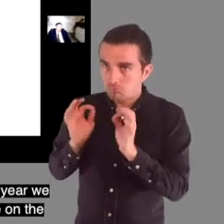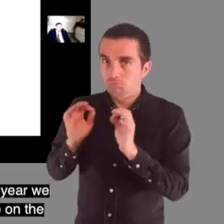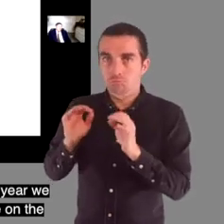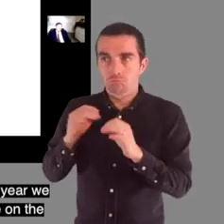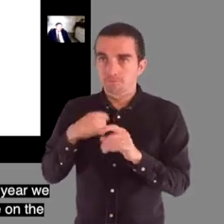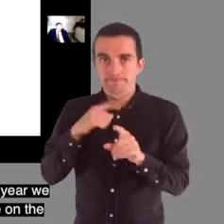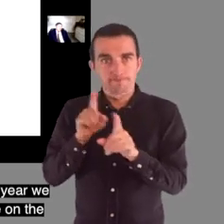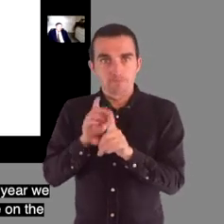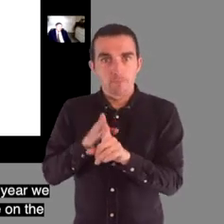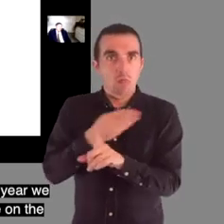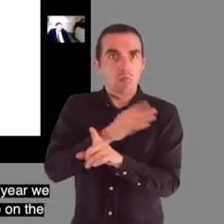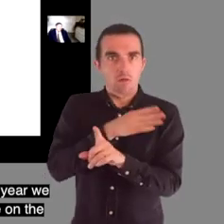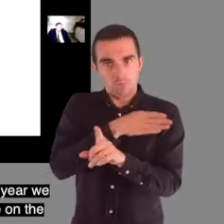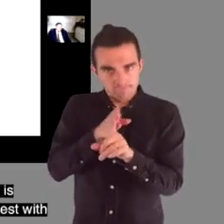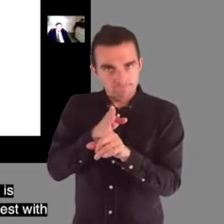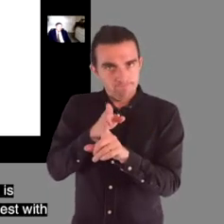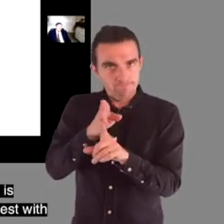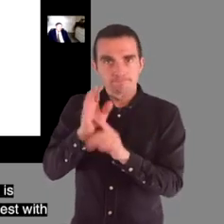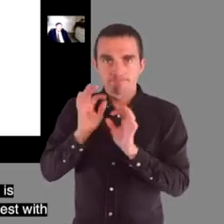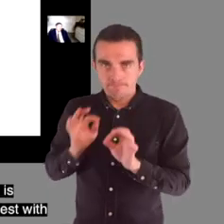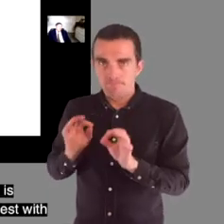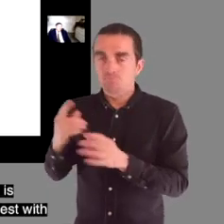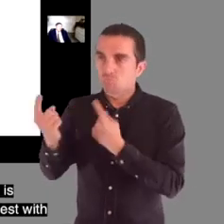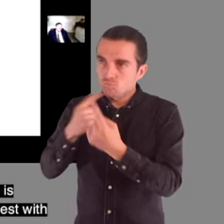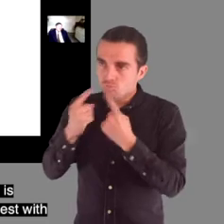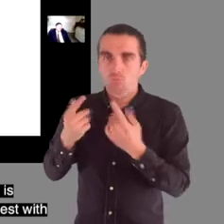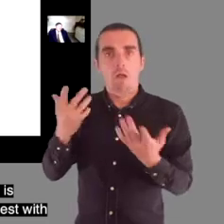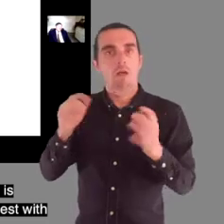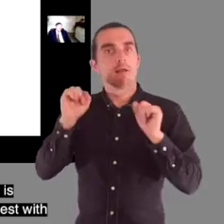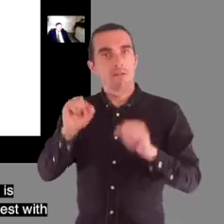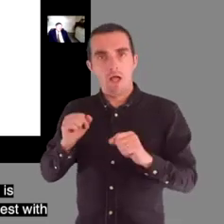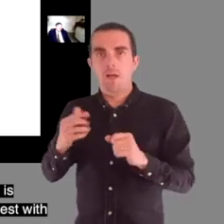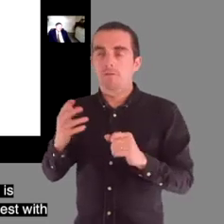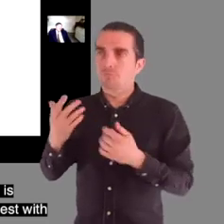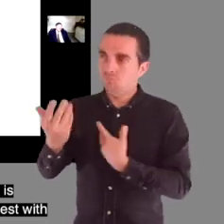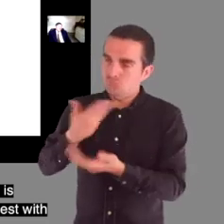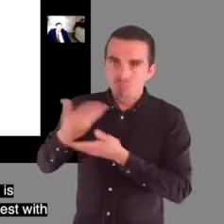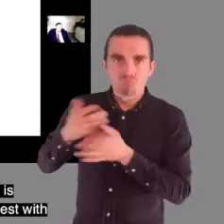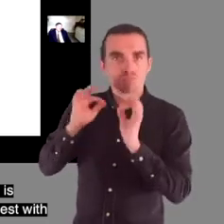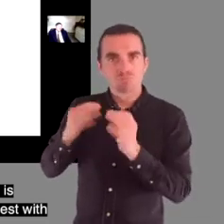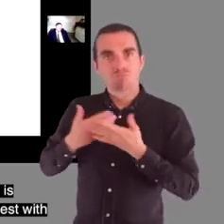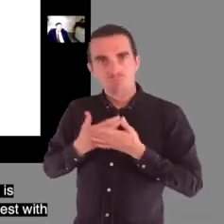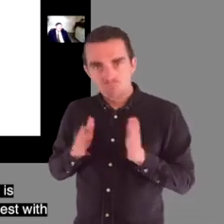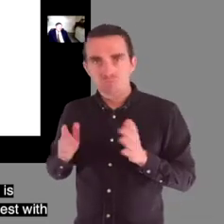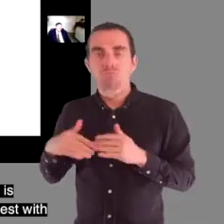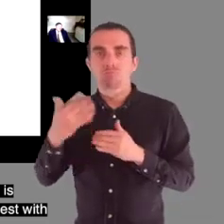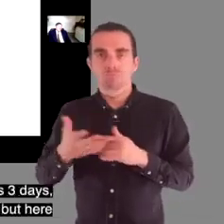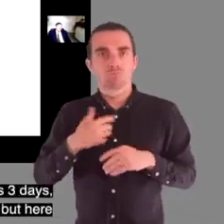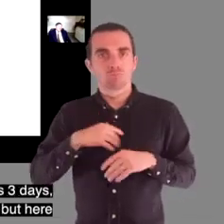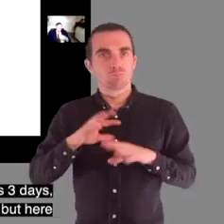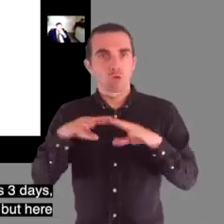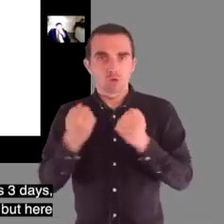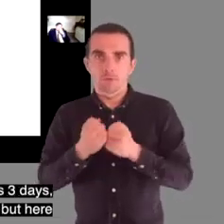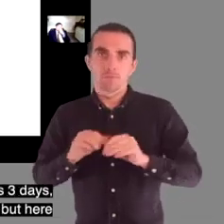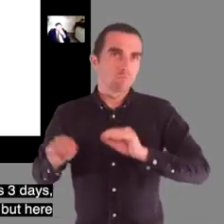check, are we on the right track? What is happening? And we became honest with each other.